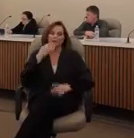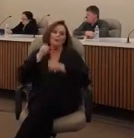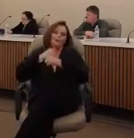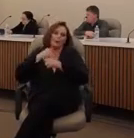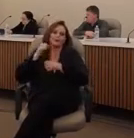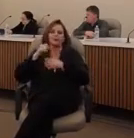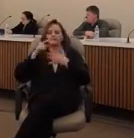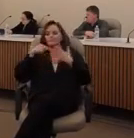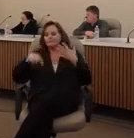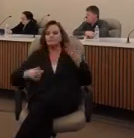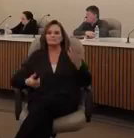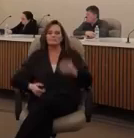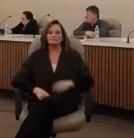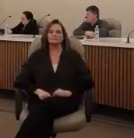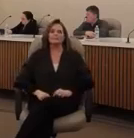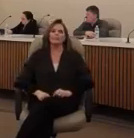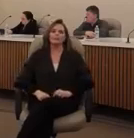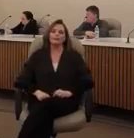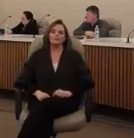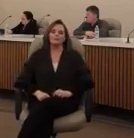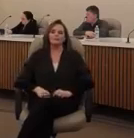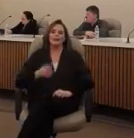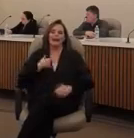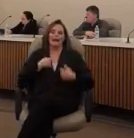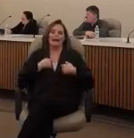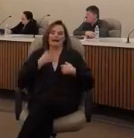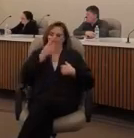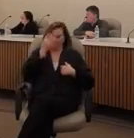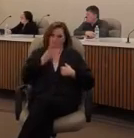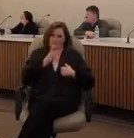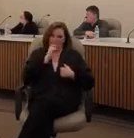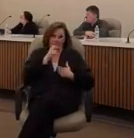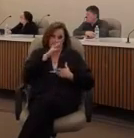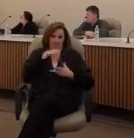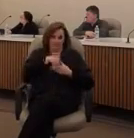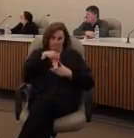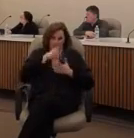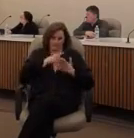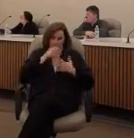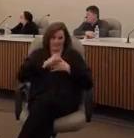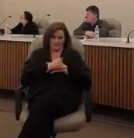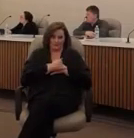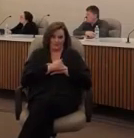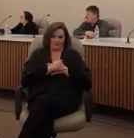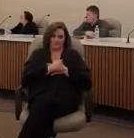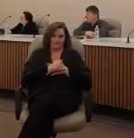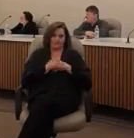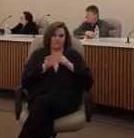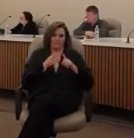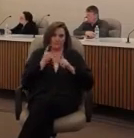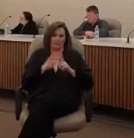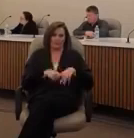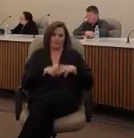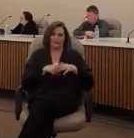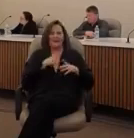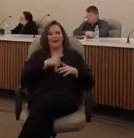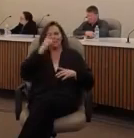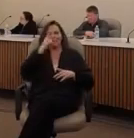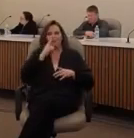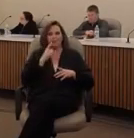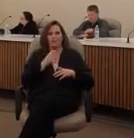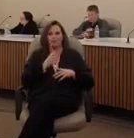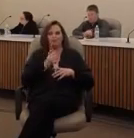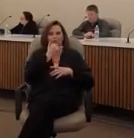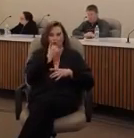this project, I have not been involved from the beginning, and I think there was an error that was made early in the